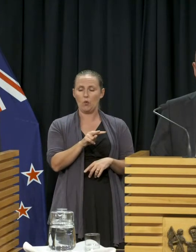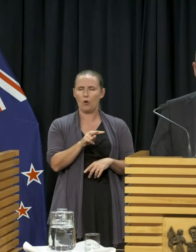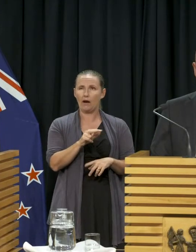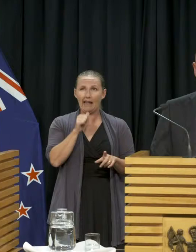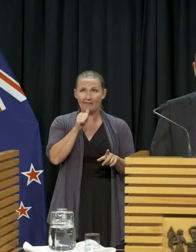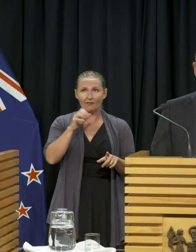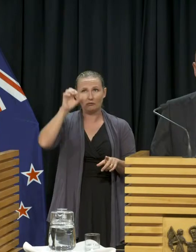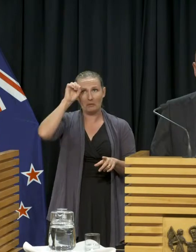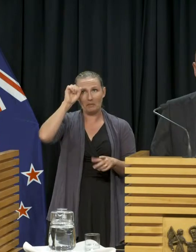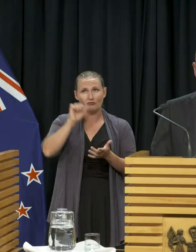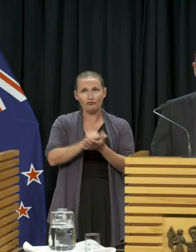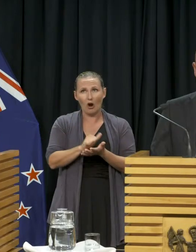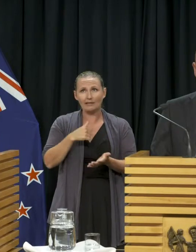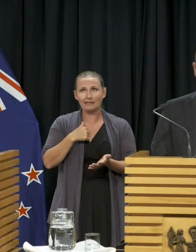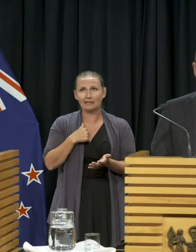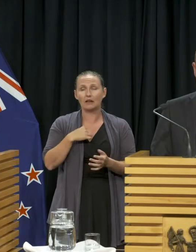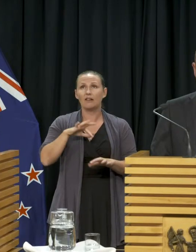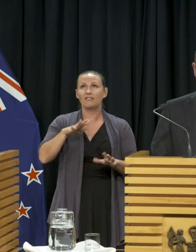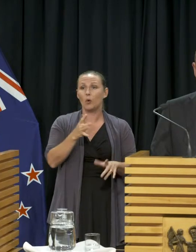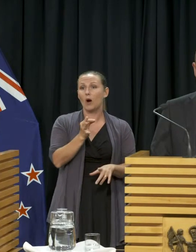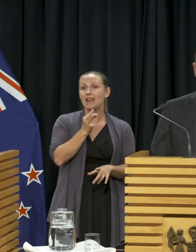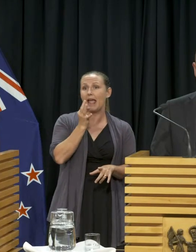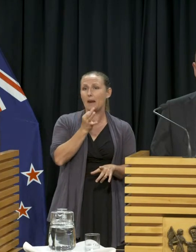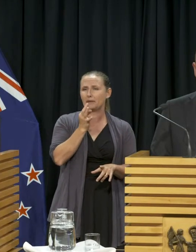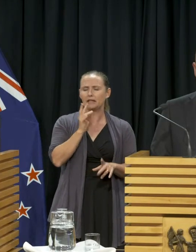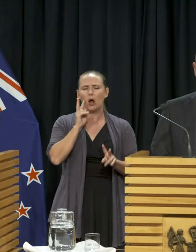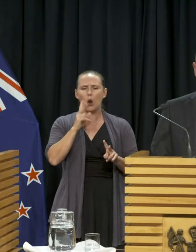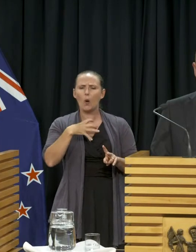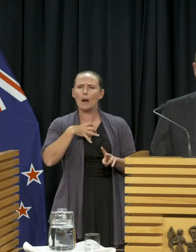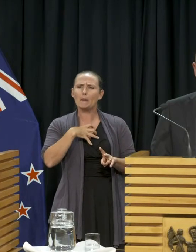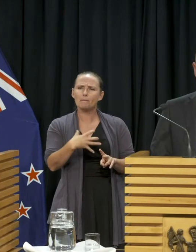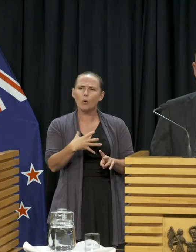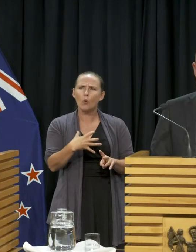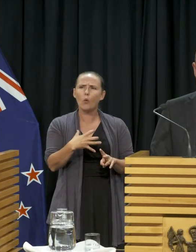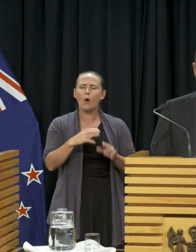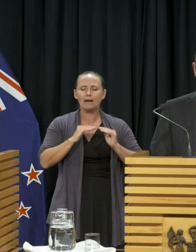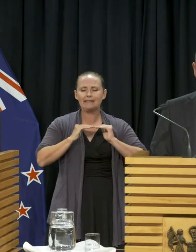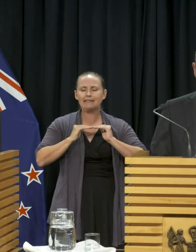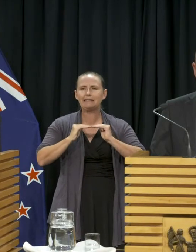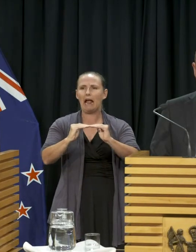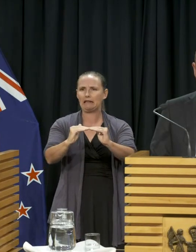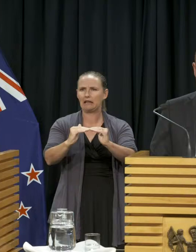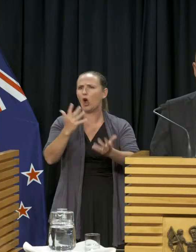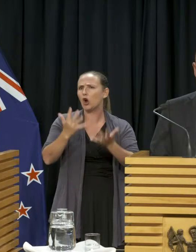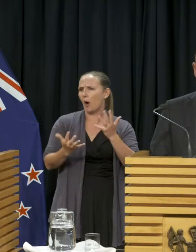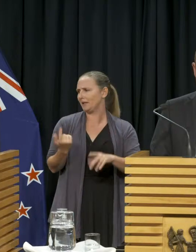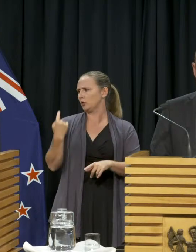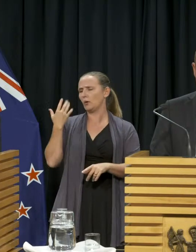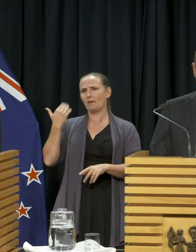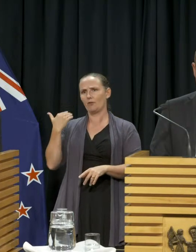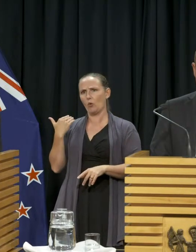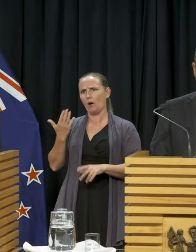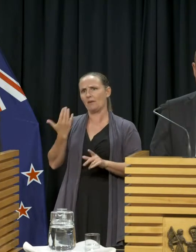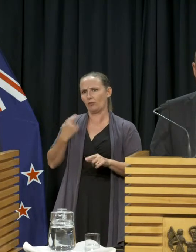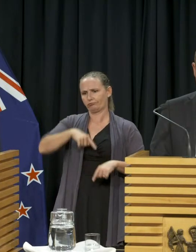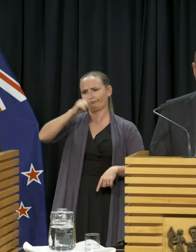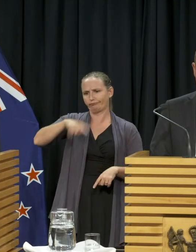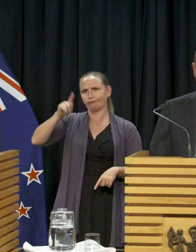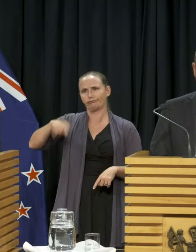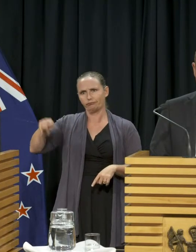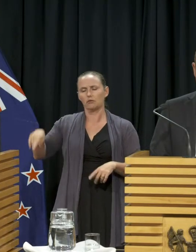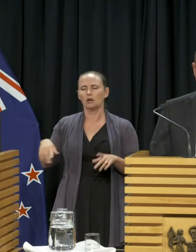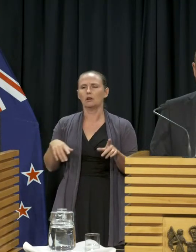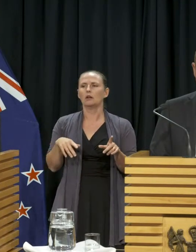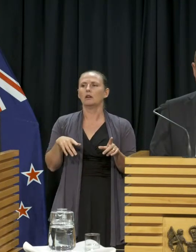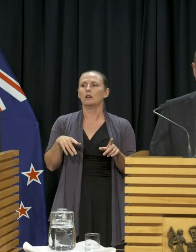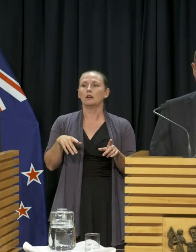serving me correctly, is that for cannabis it looks a little more static against previous years and is sitting at around the 20% mark. Methamphetamine,